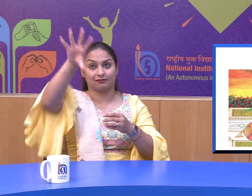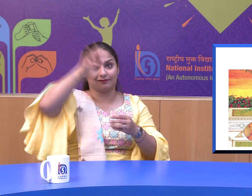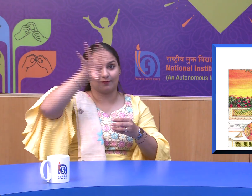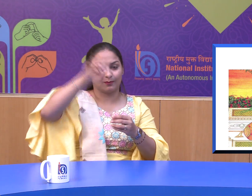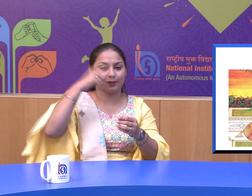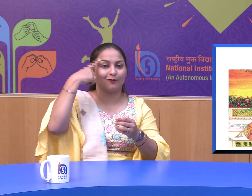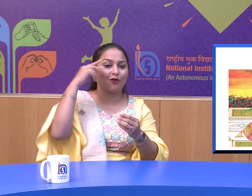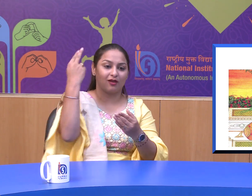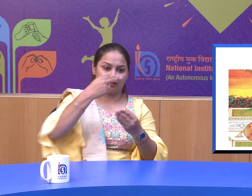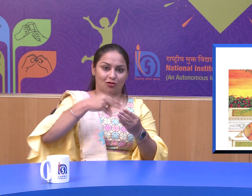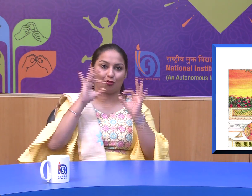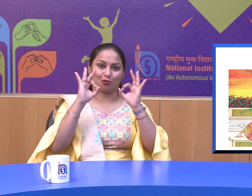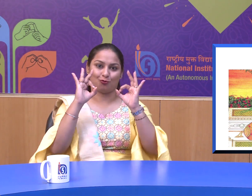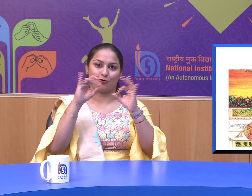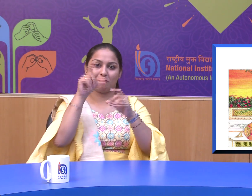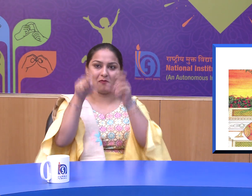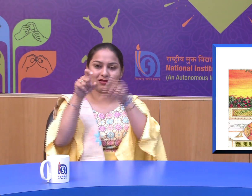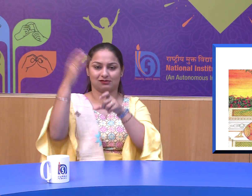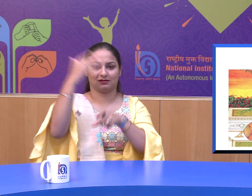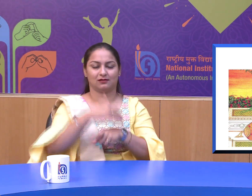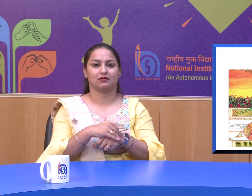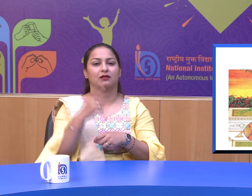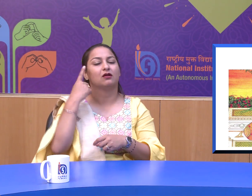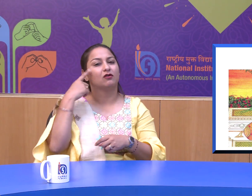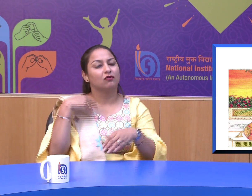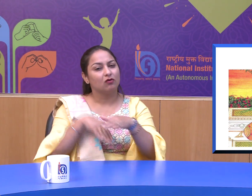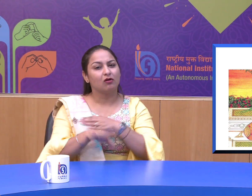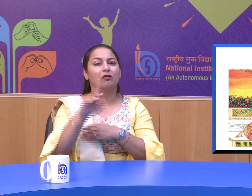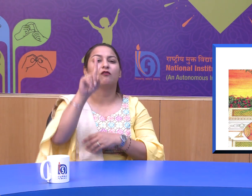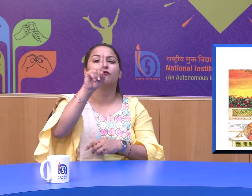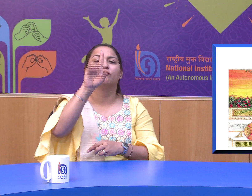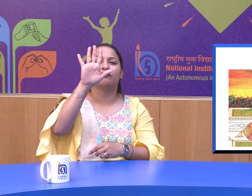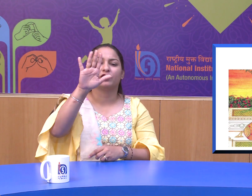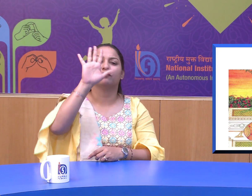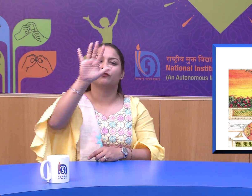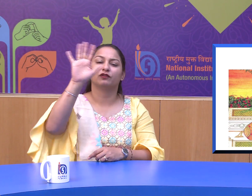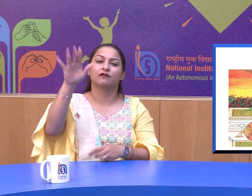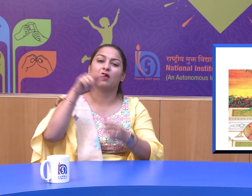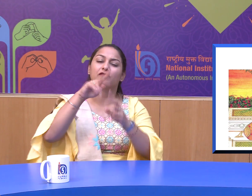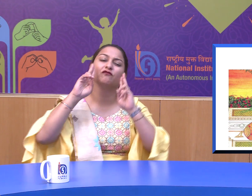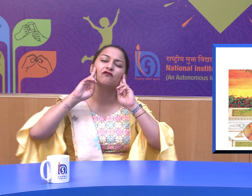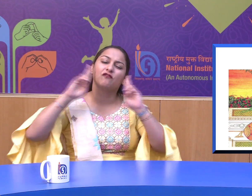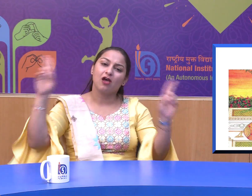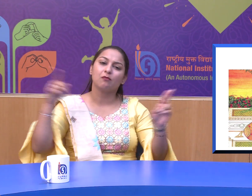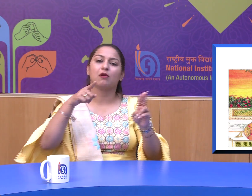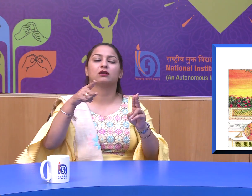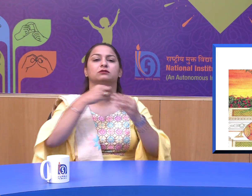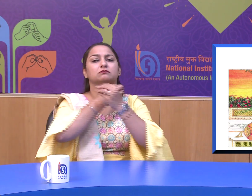Delhi. Once again, 1555, famous among them